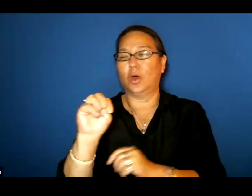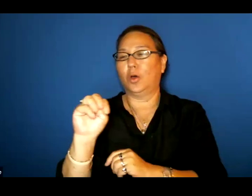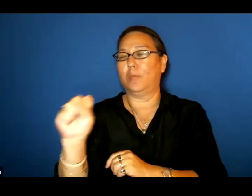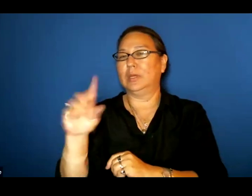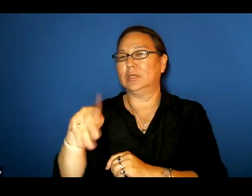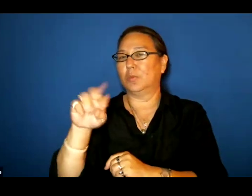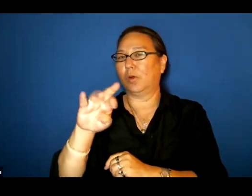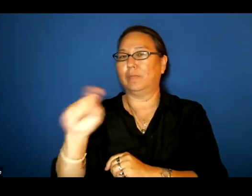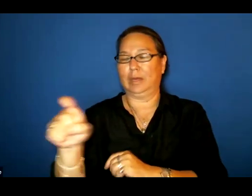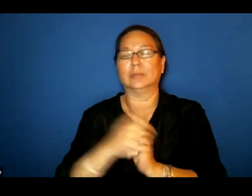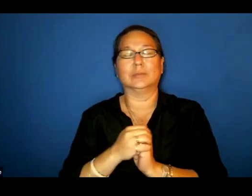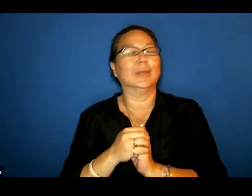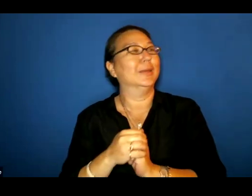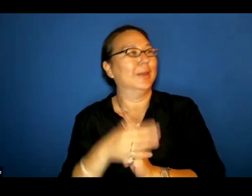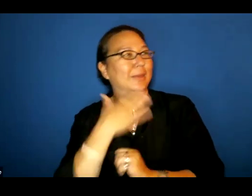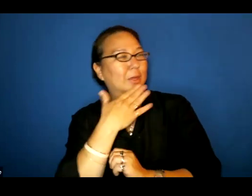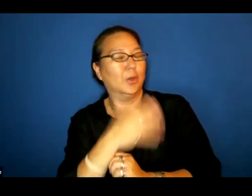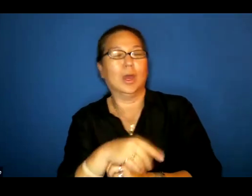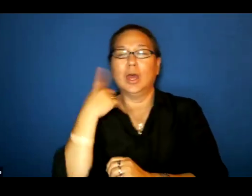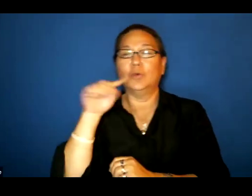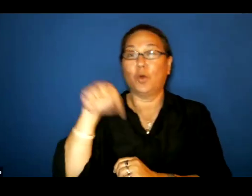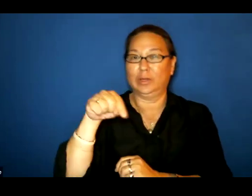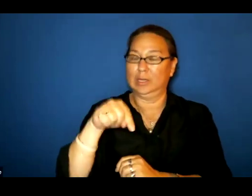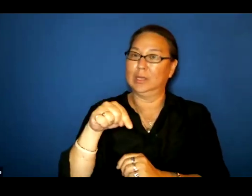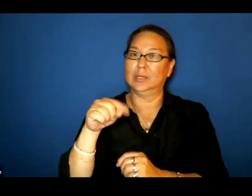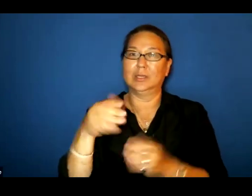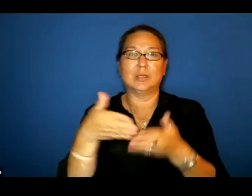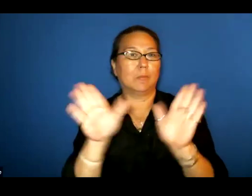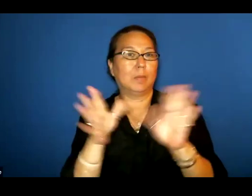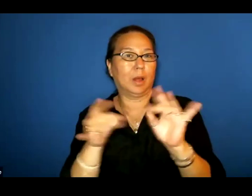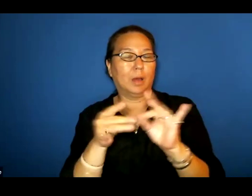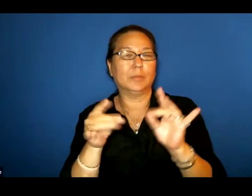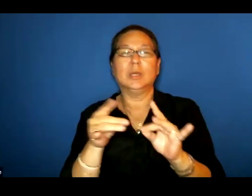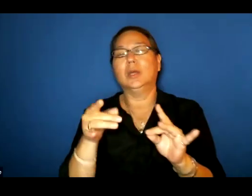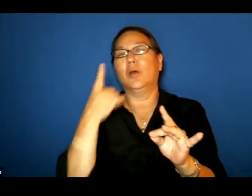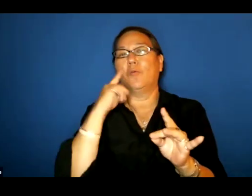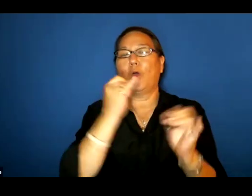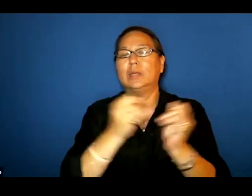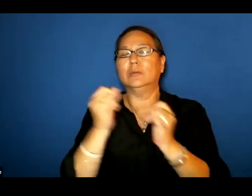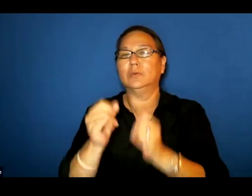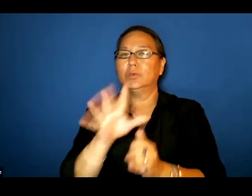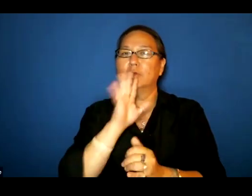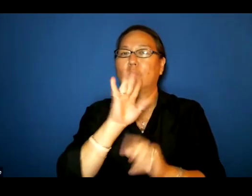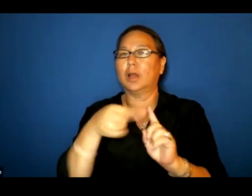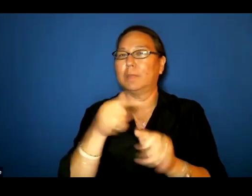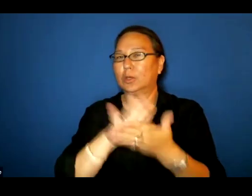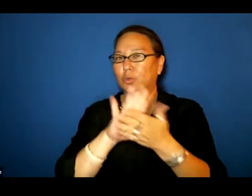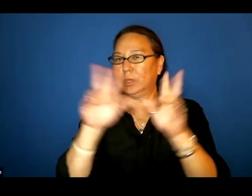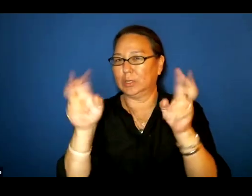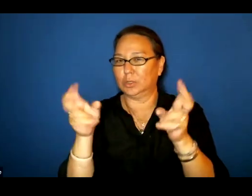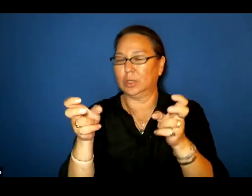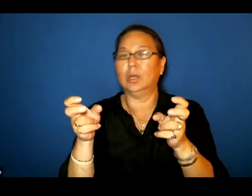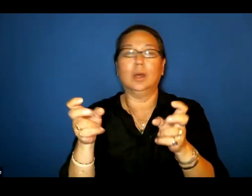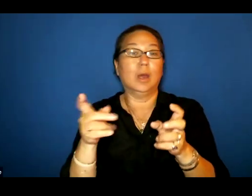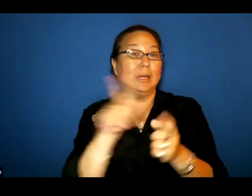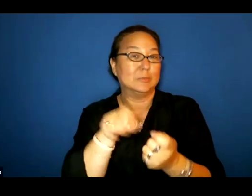public comment period is an opportunity for individuals to address the school committee on school-related issues. Questions on specific school matters